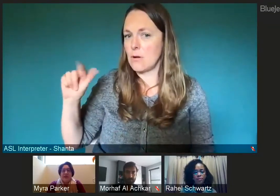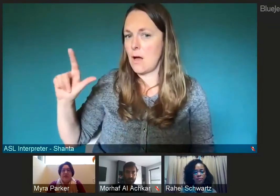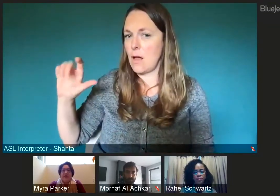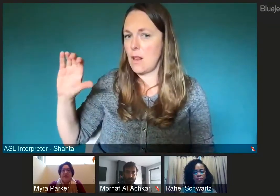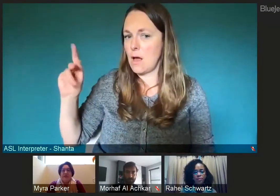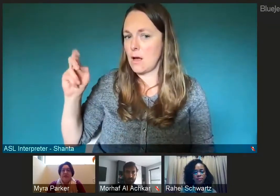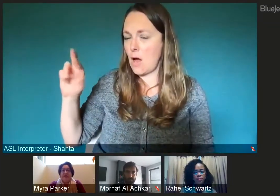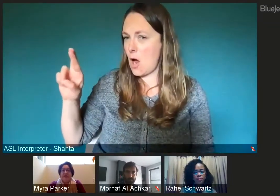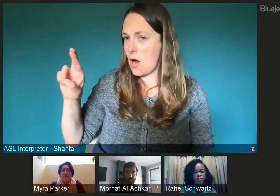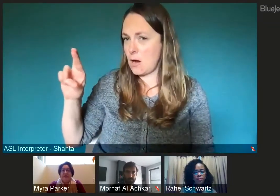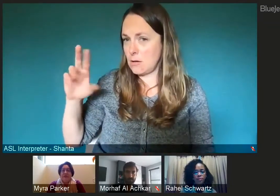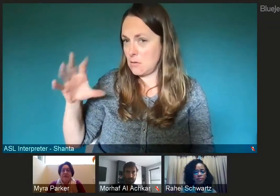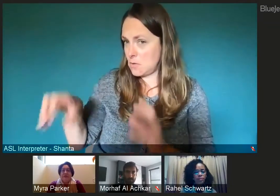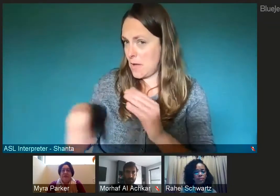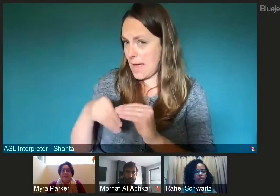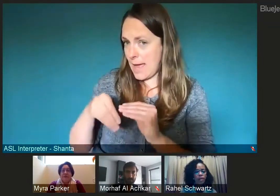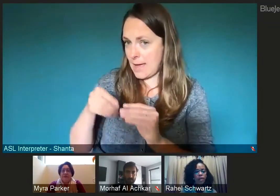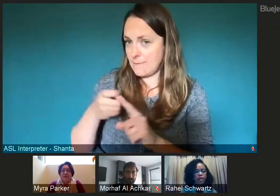experience?